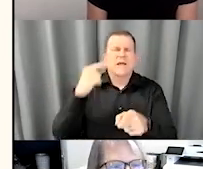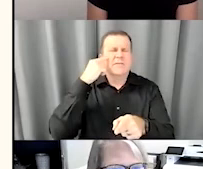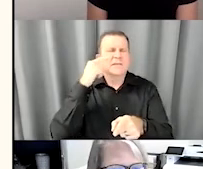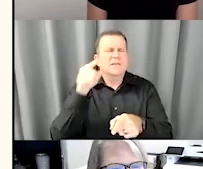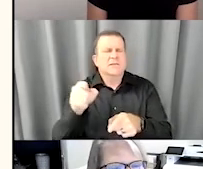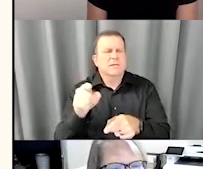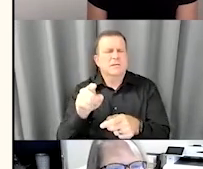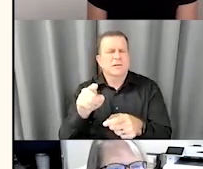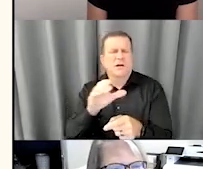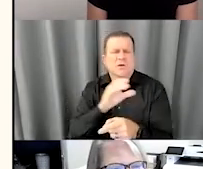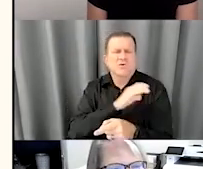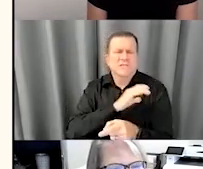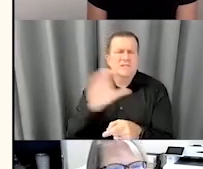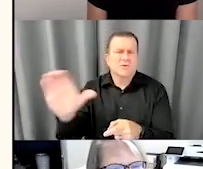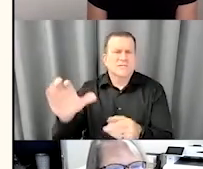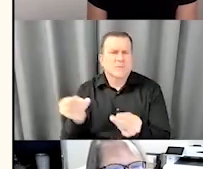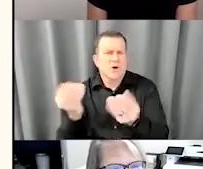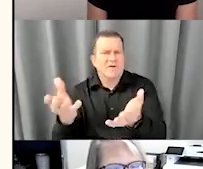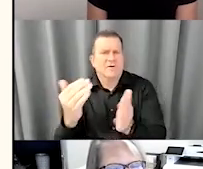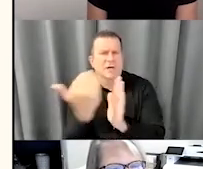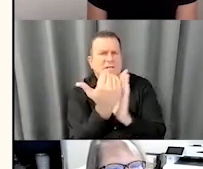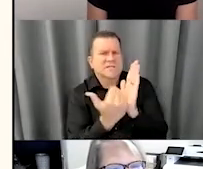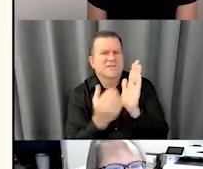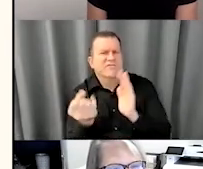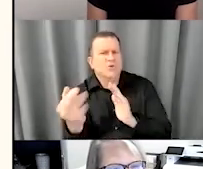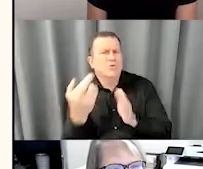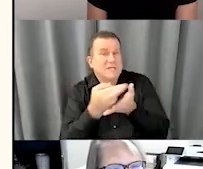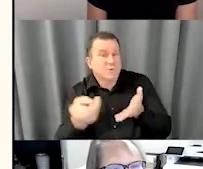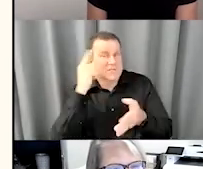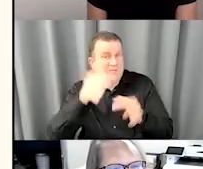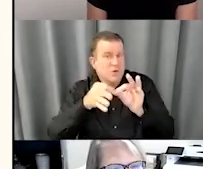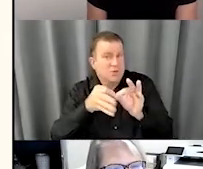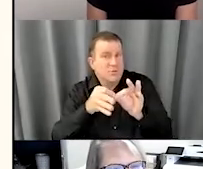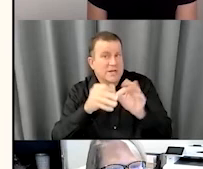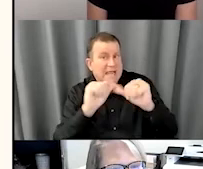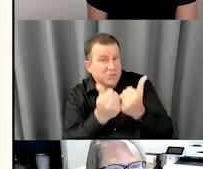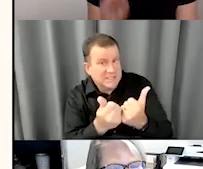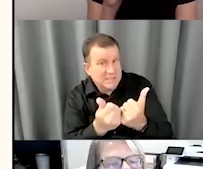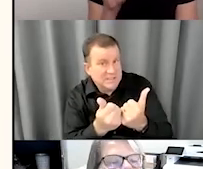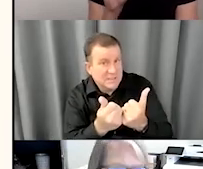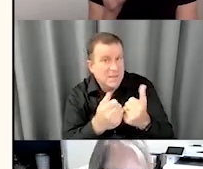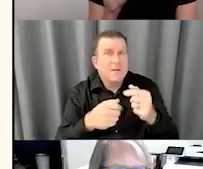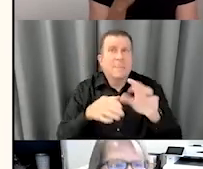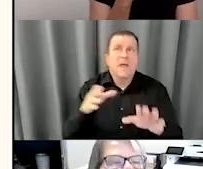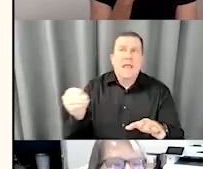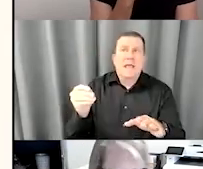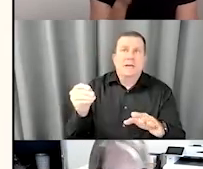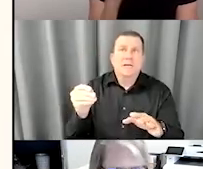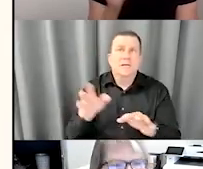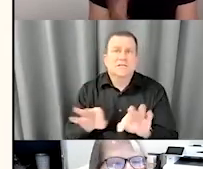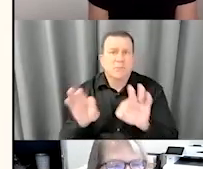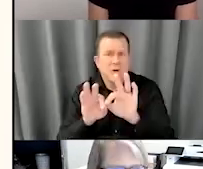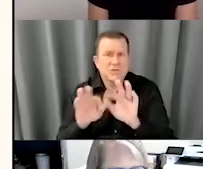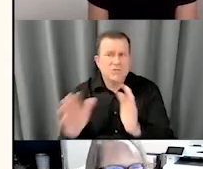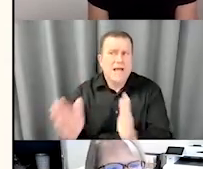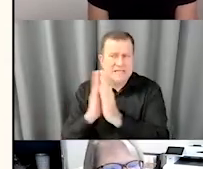And I think that Christy and Christy will offer a list of a few resources for interpreting agencies. And